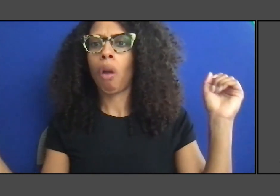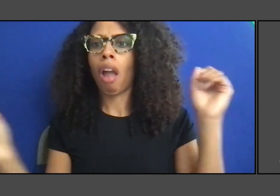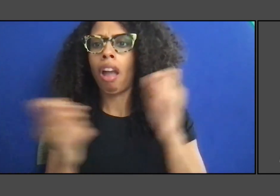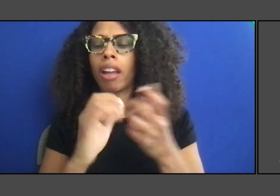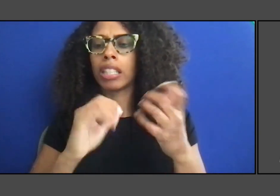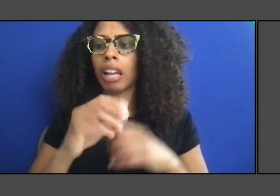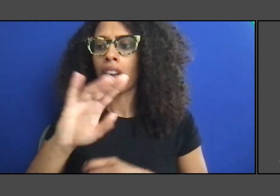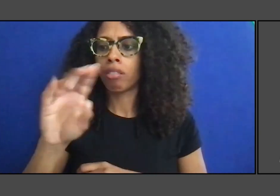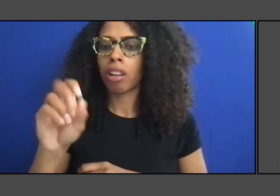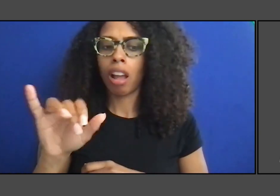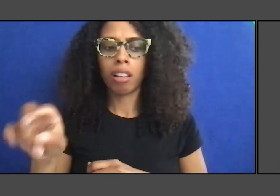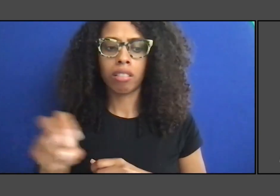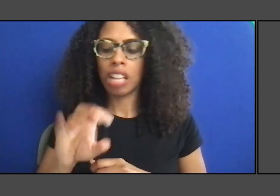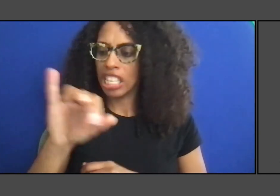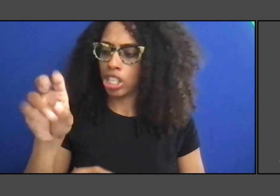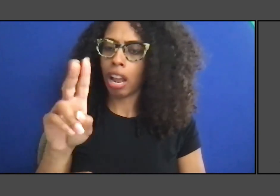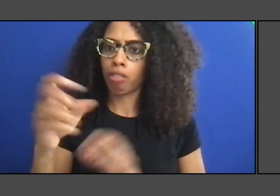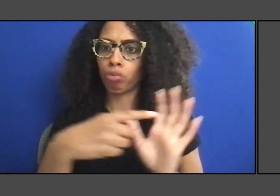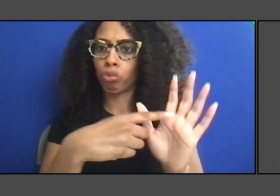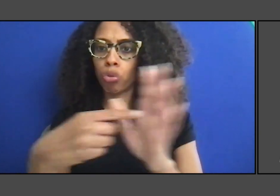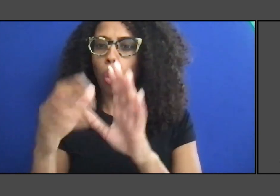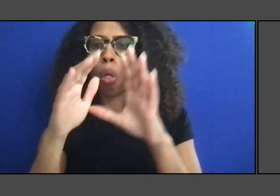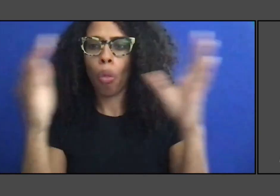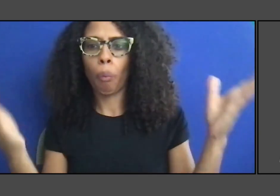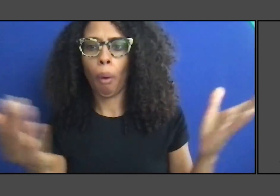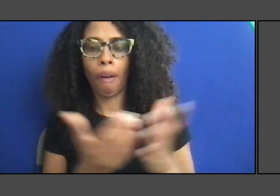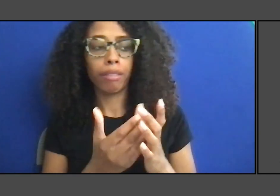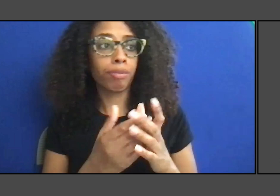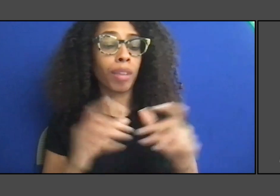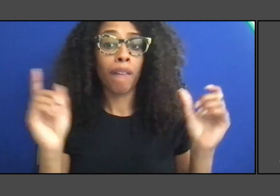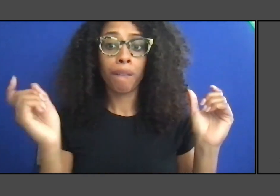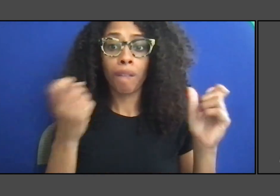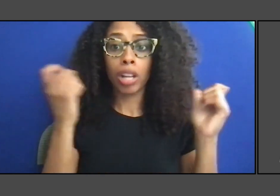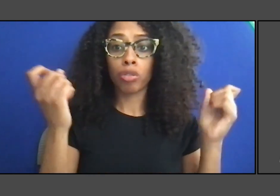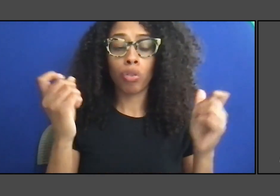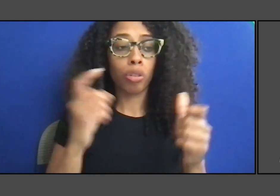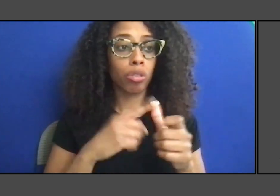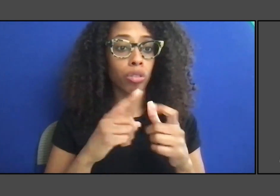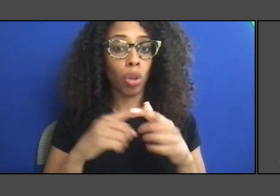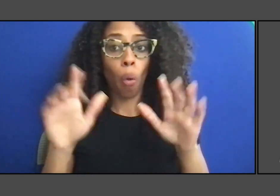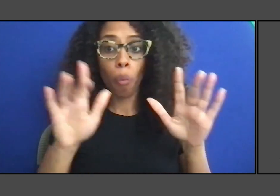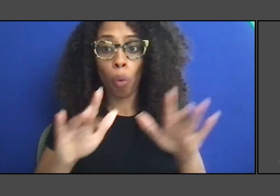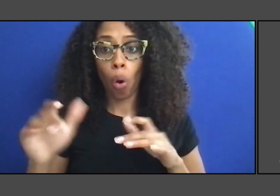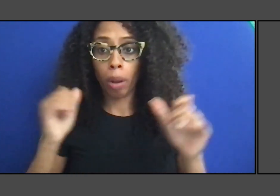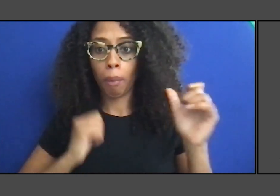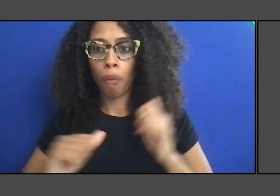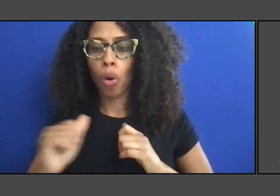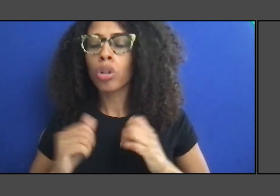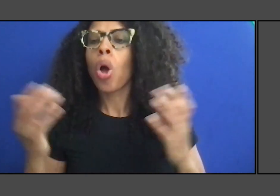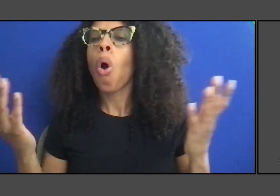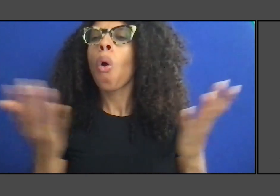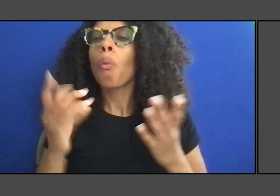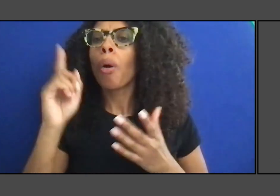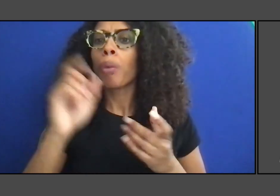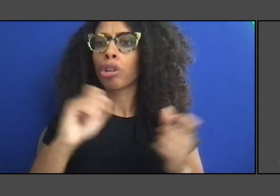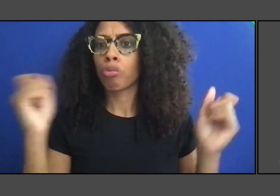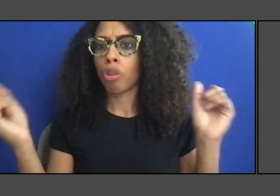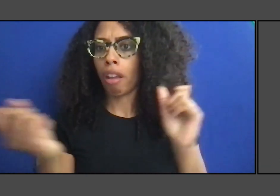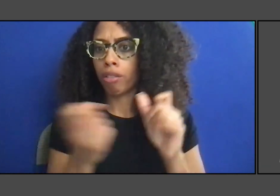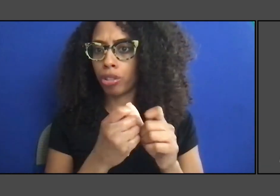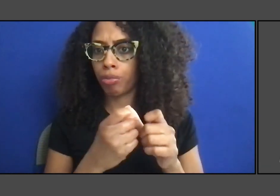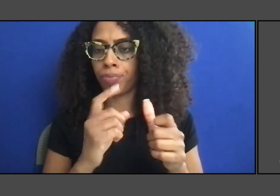performances, what would you change? So that's one question that's out there. Then here's